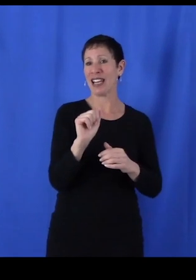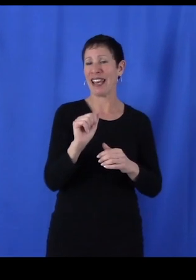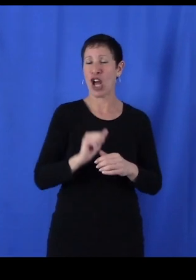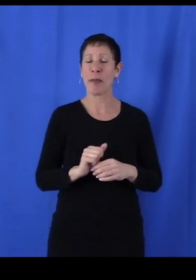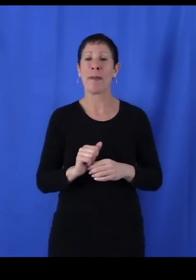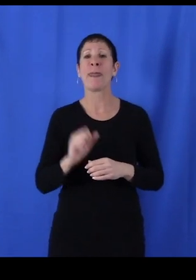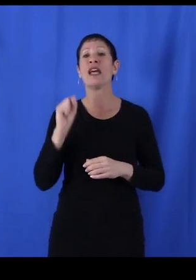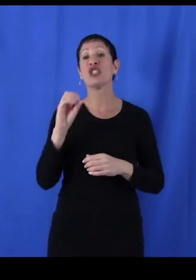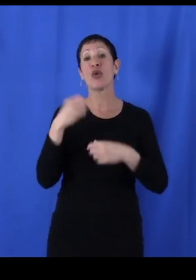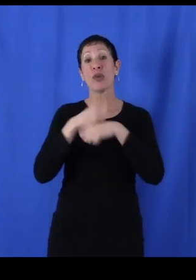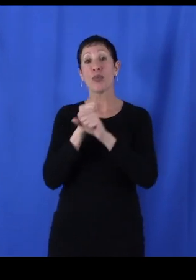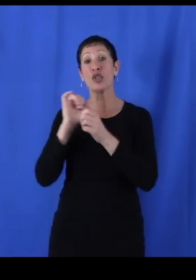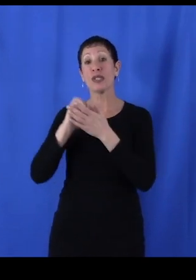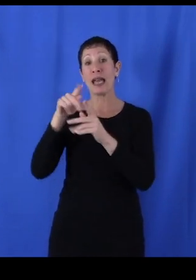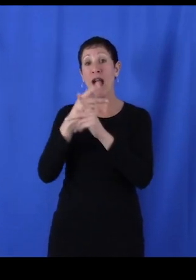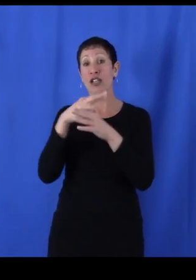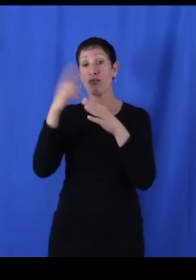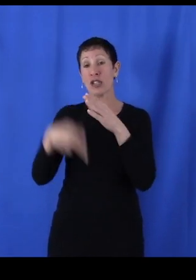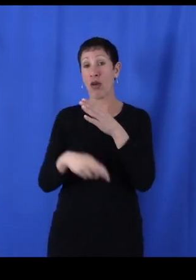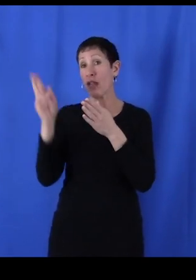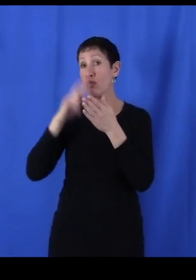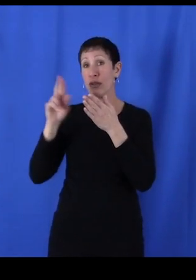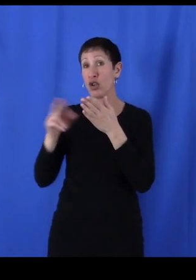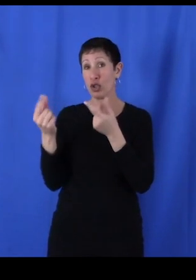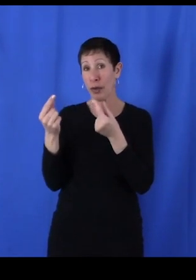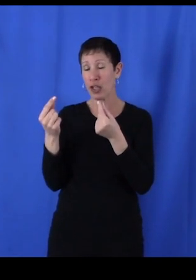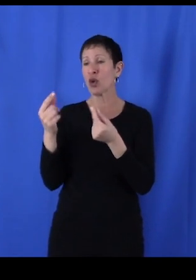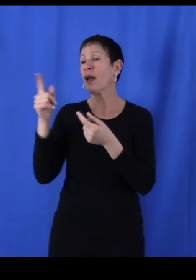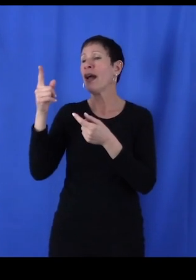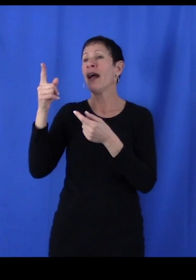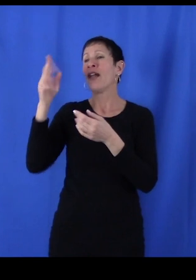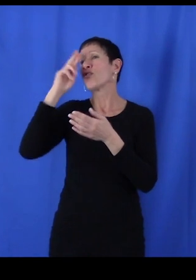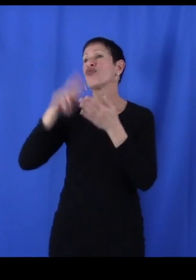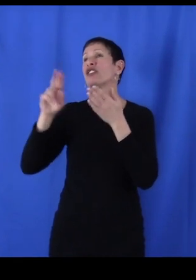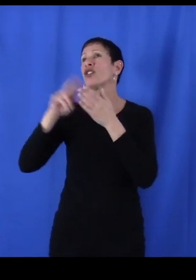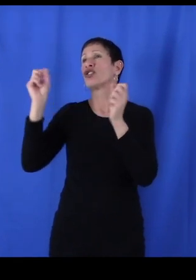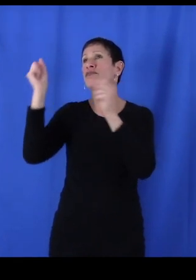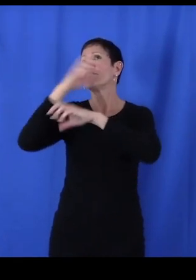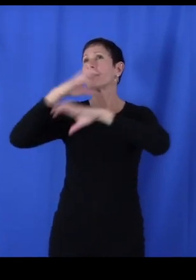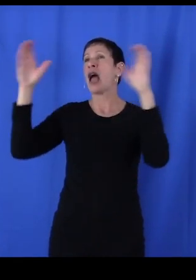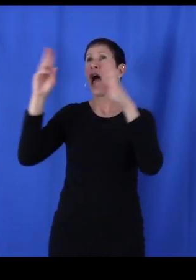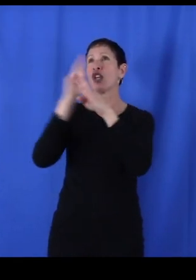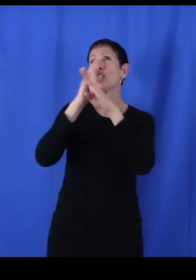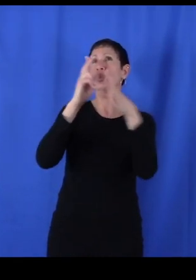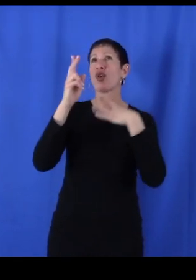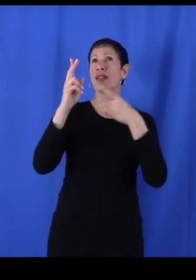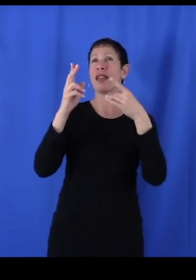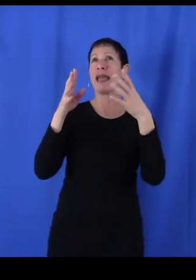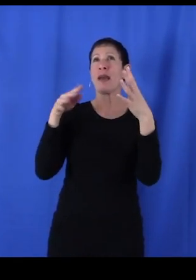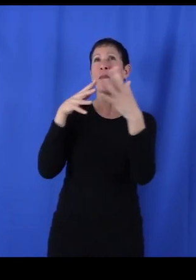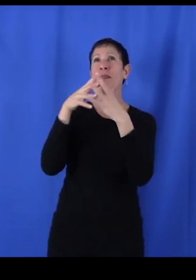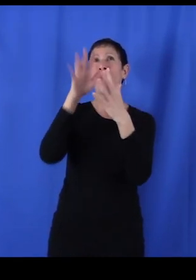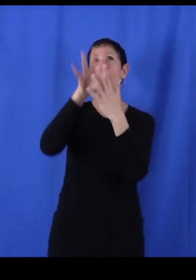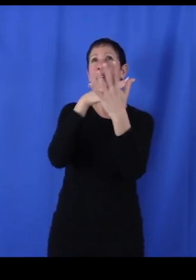Now, to produce these results, the researchers basically created a vast user-like matrix, which